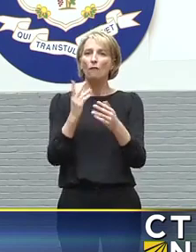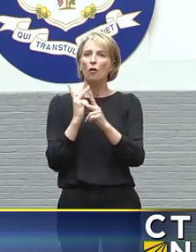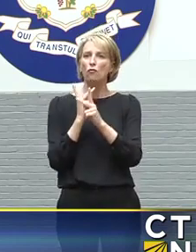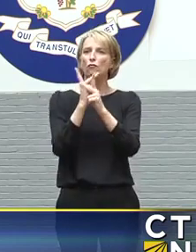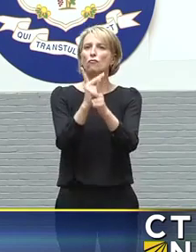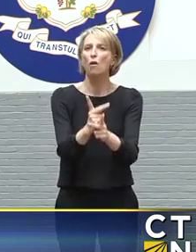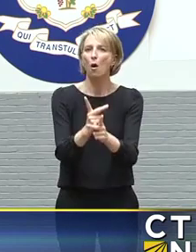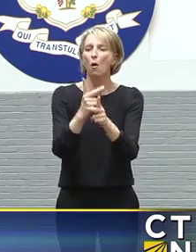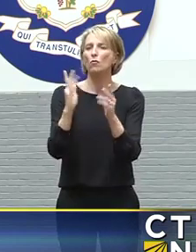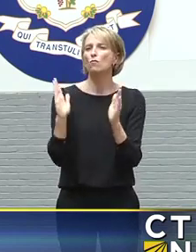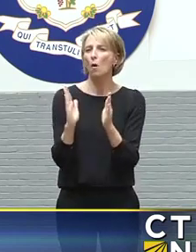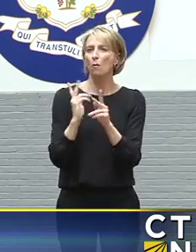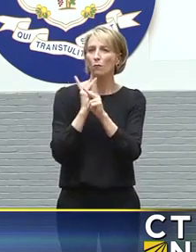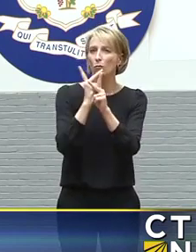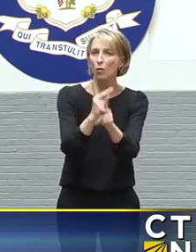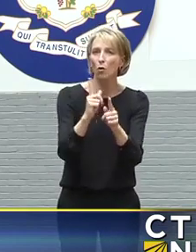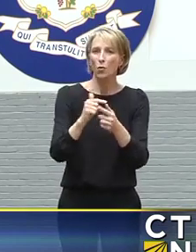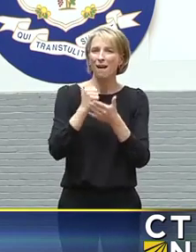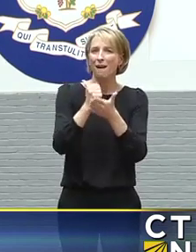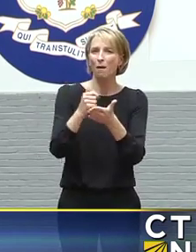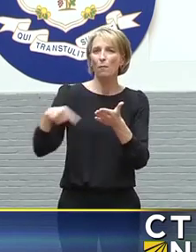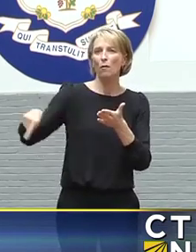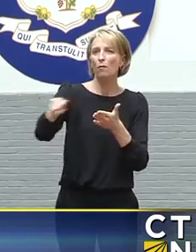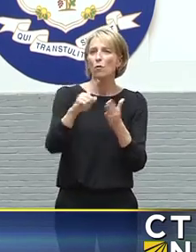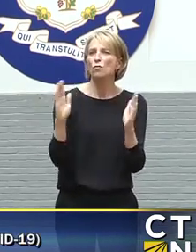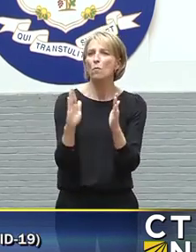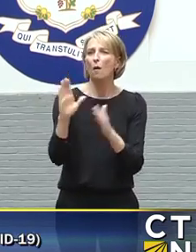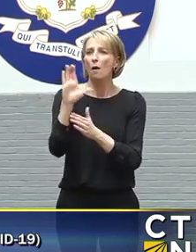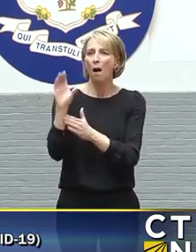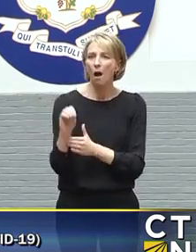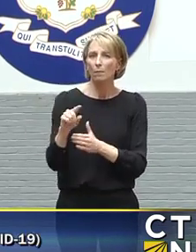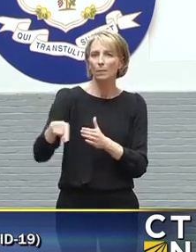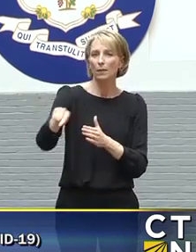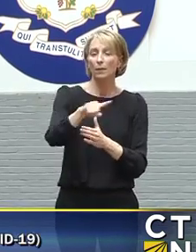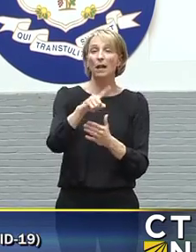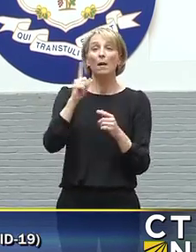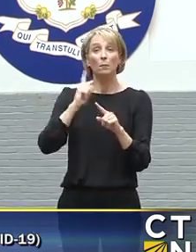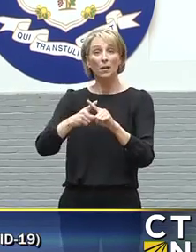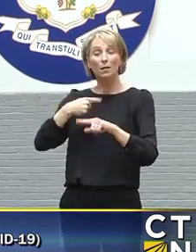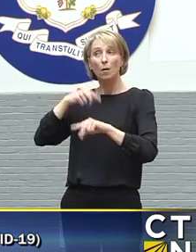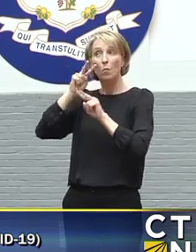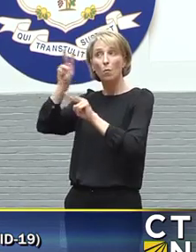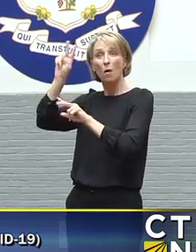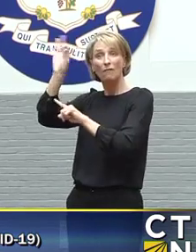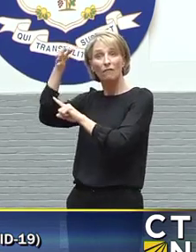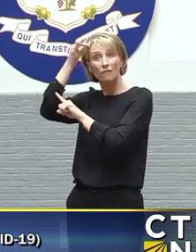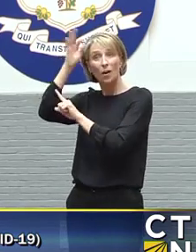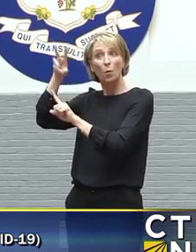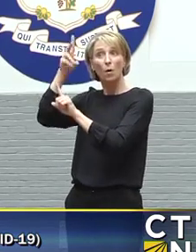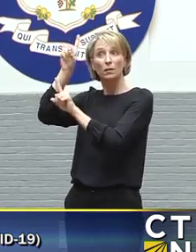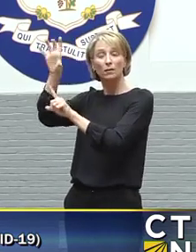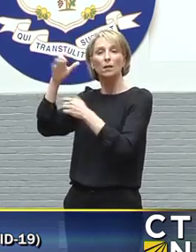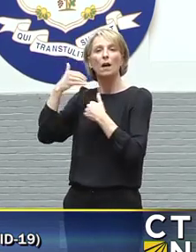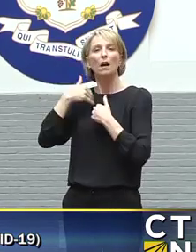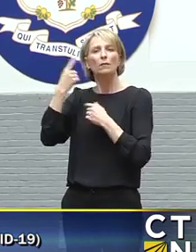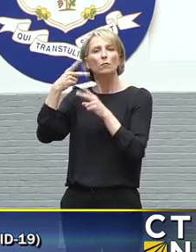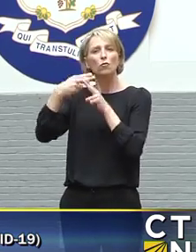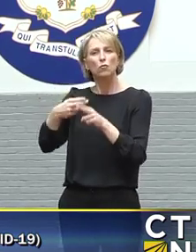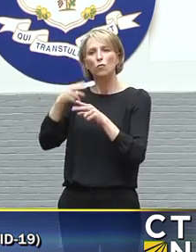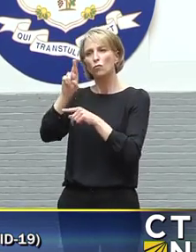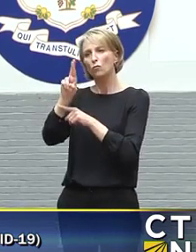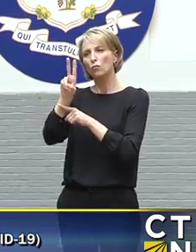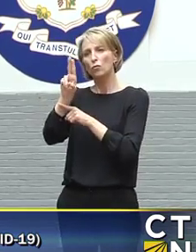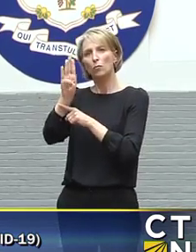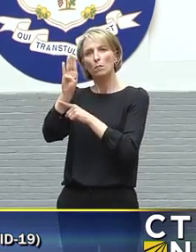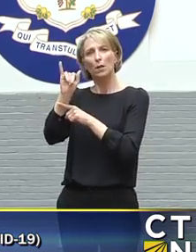through. I'm looking with great interest at some of the bills coming out of Washington, D.C., the Rubio plan that would provide